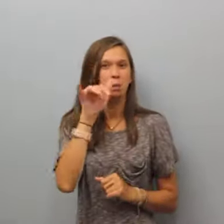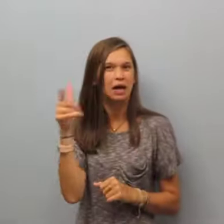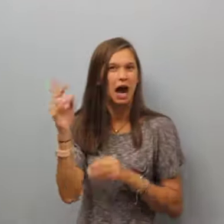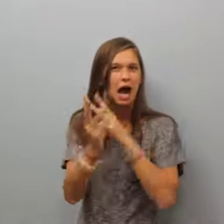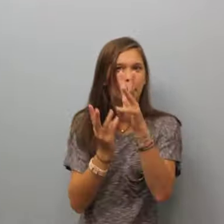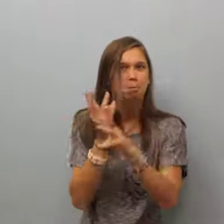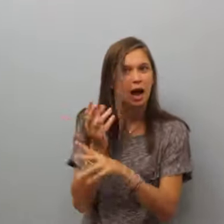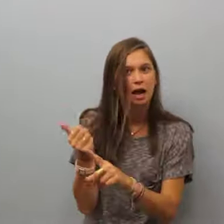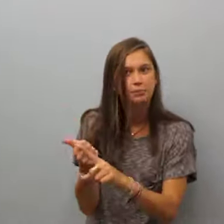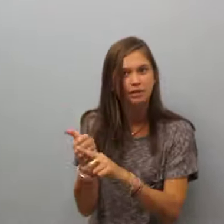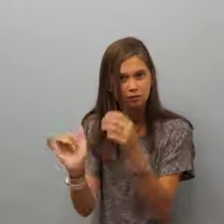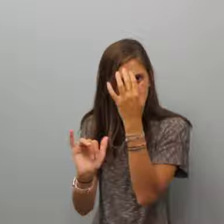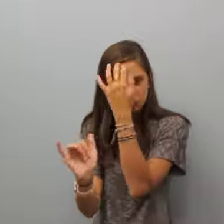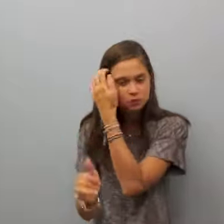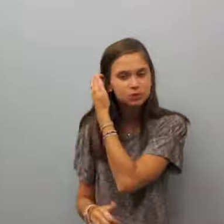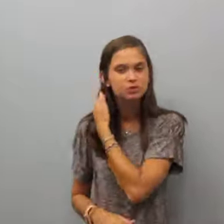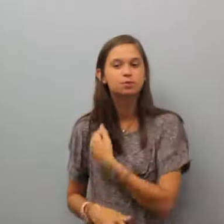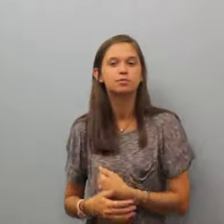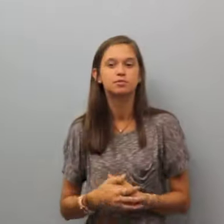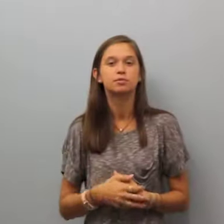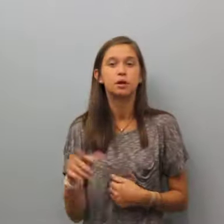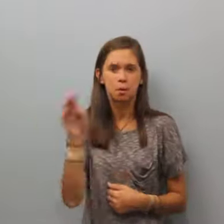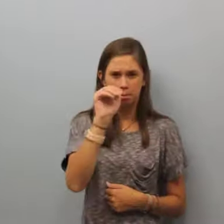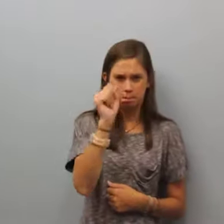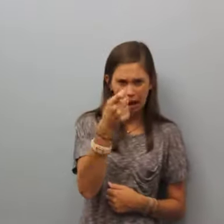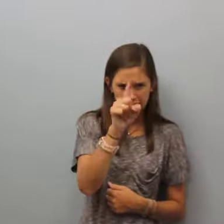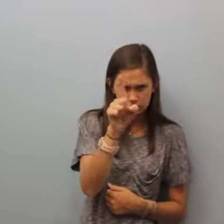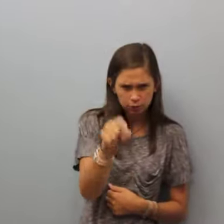I graduated with in my graduating class.